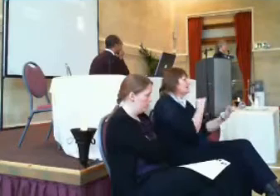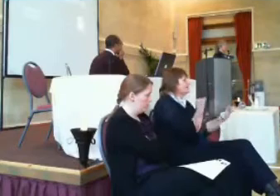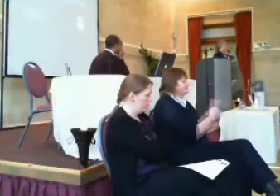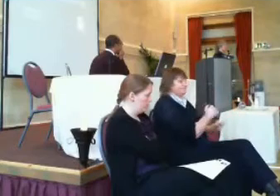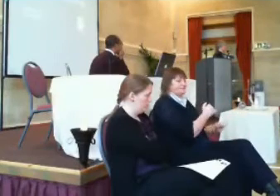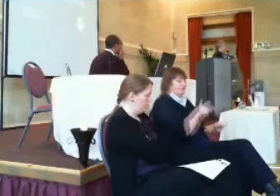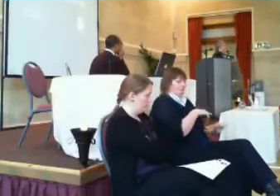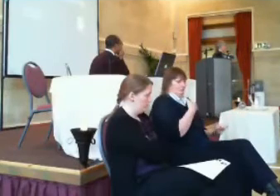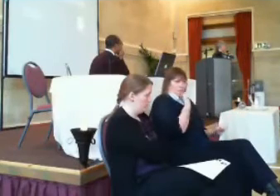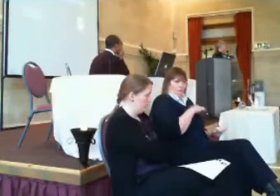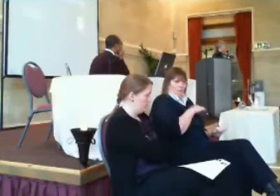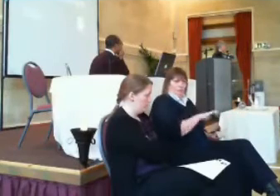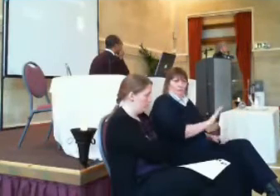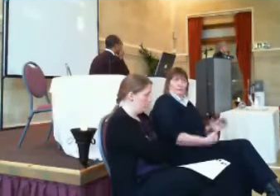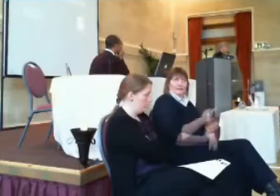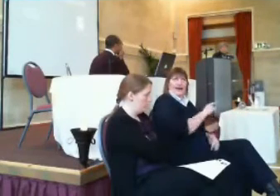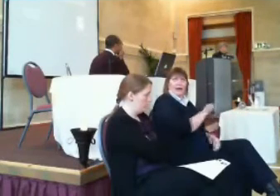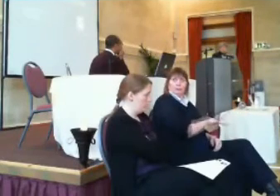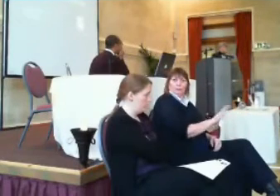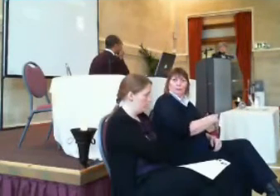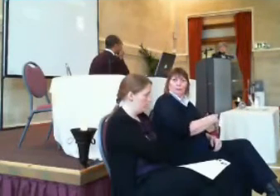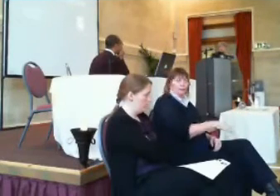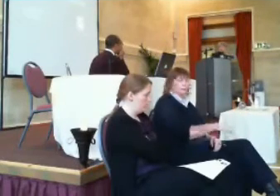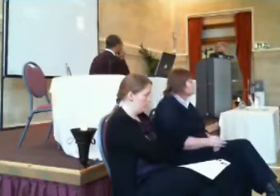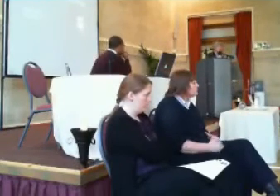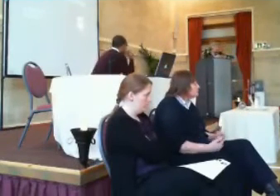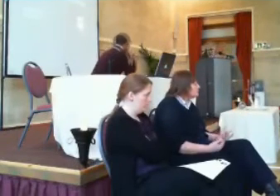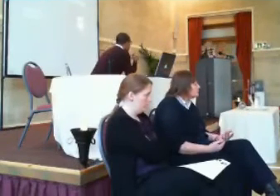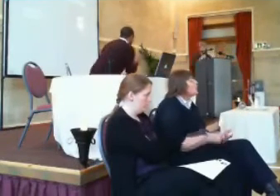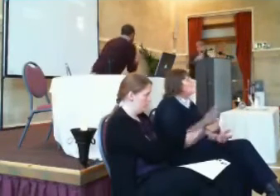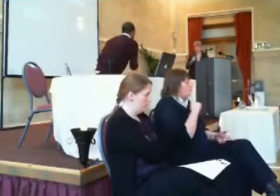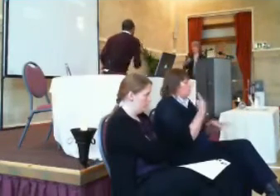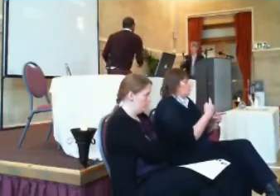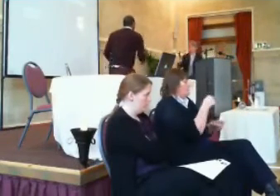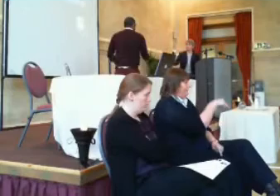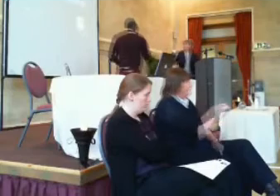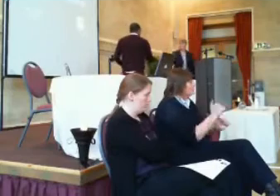of that genocide. So please do come along and see us there. Thank you very much.